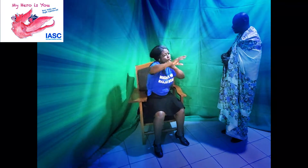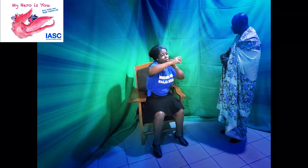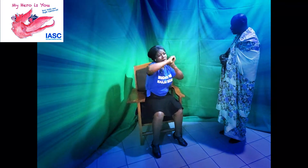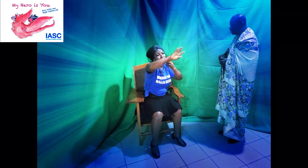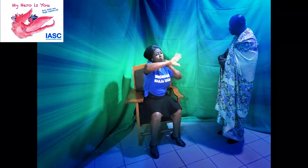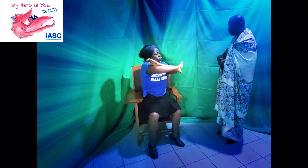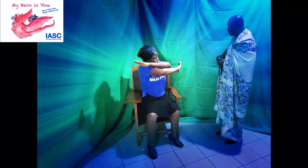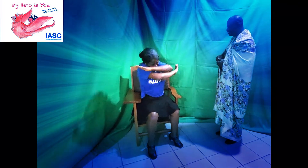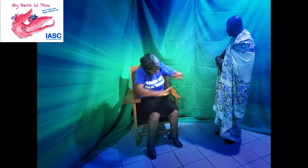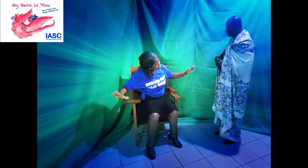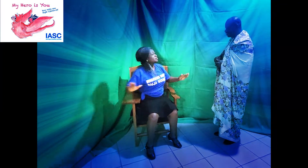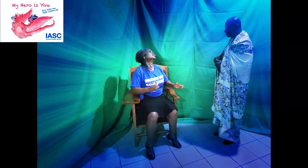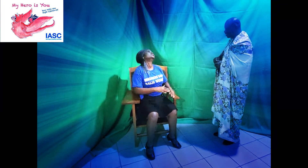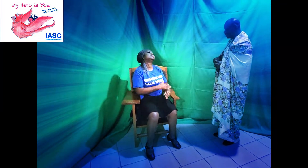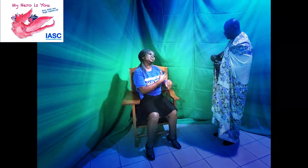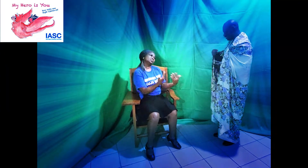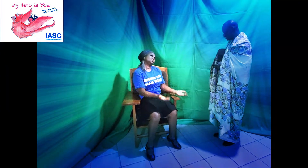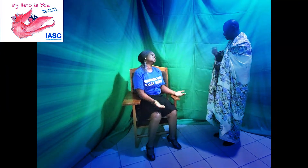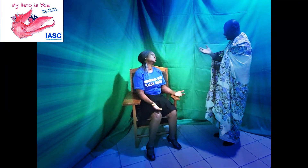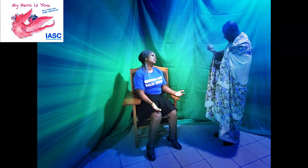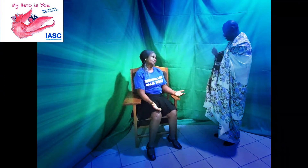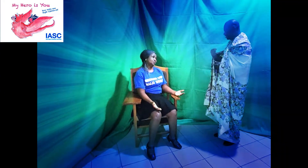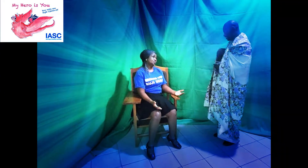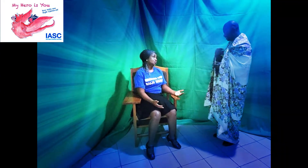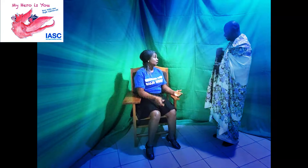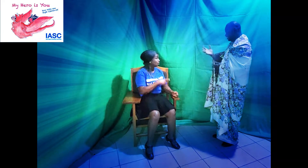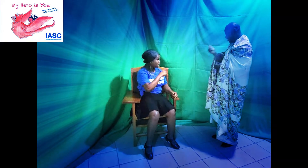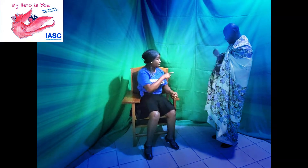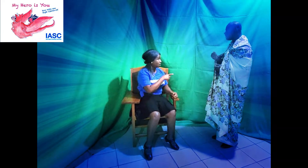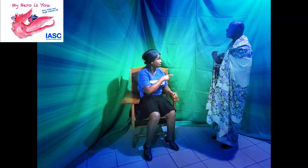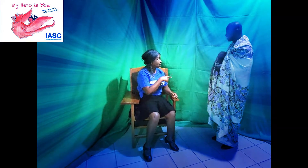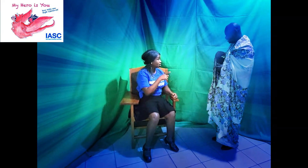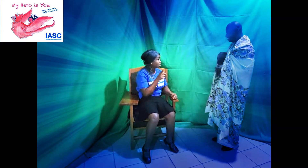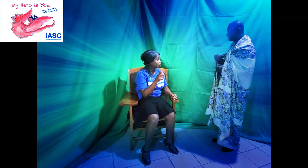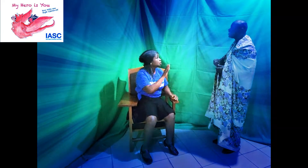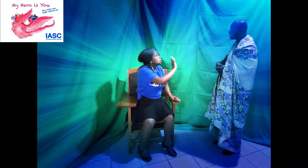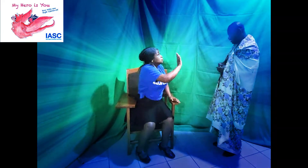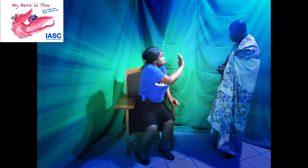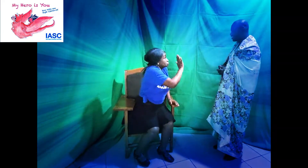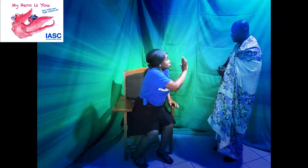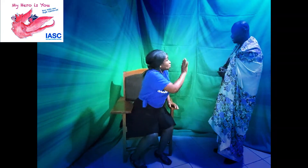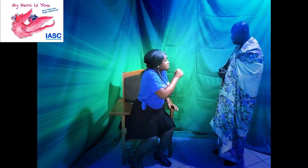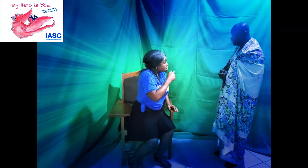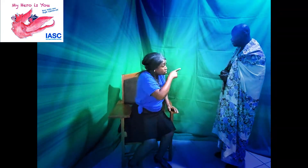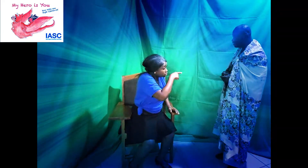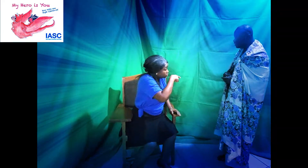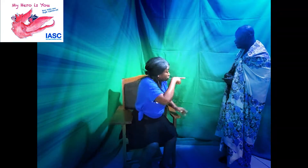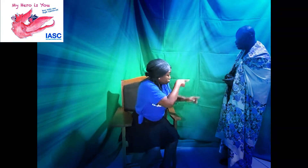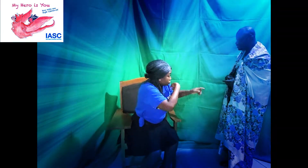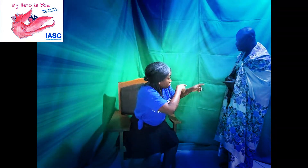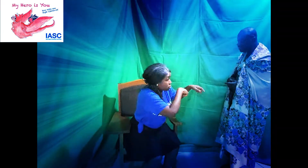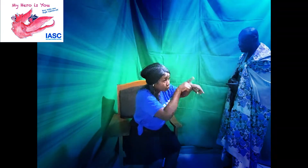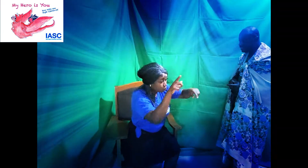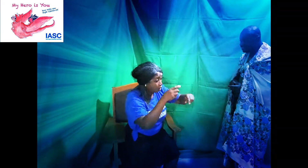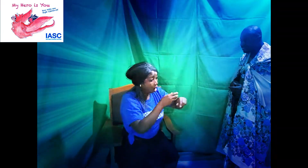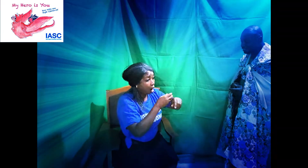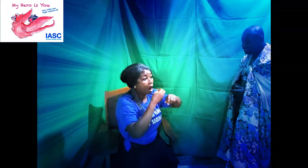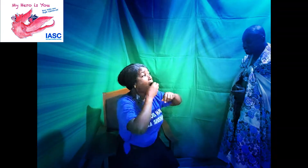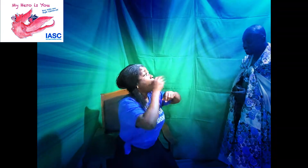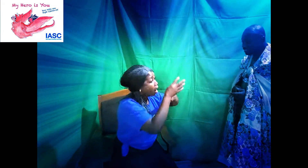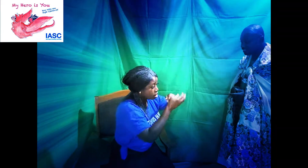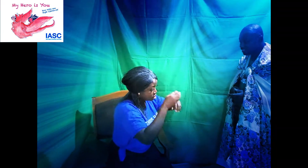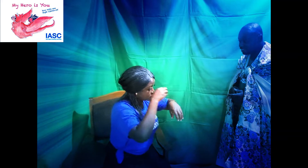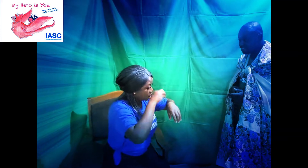Only with me, Sarah, said Ario. Nothing can harm you when we